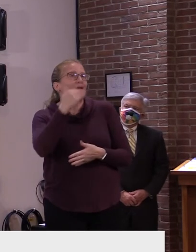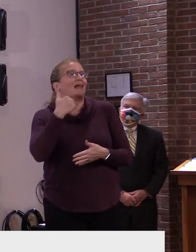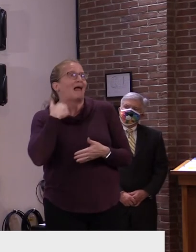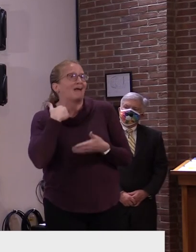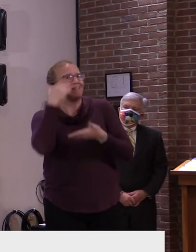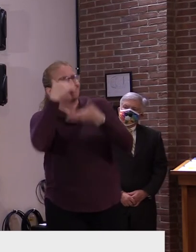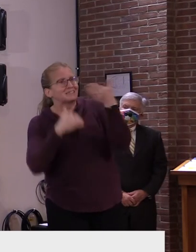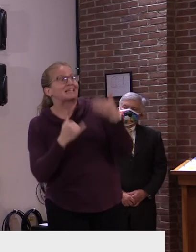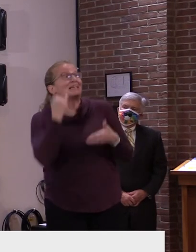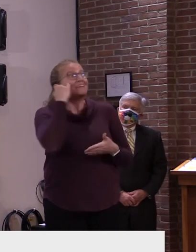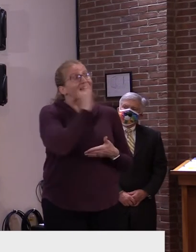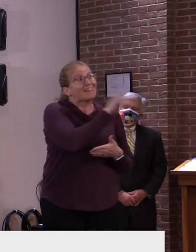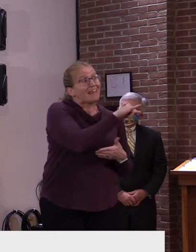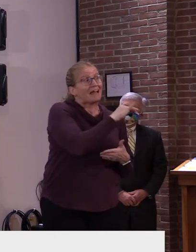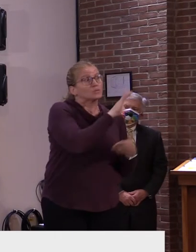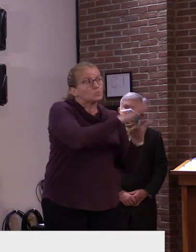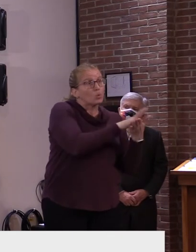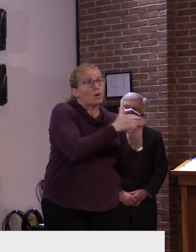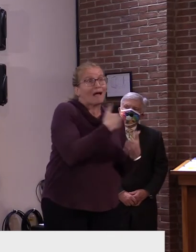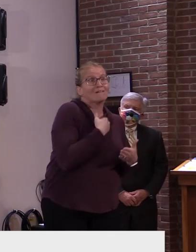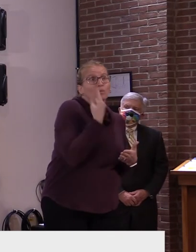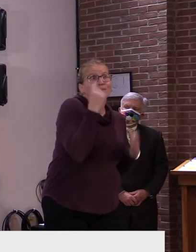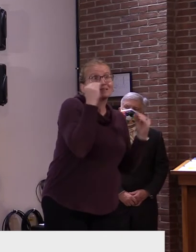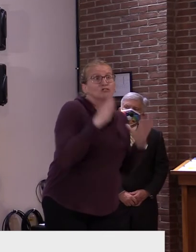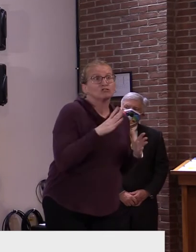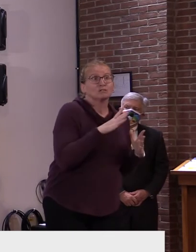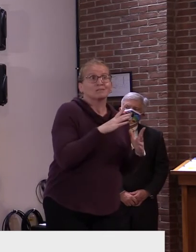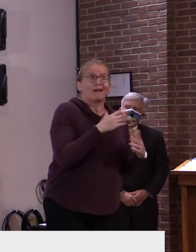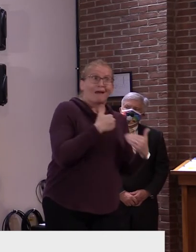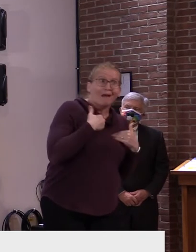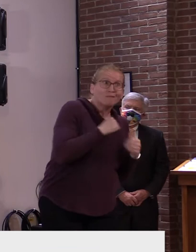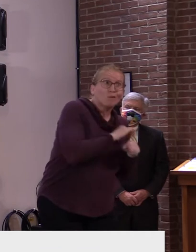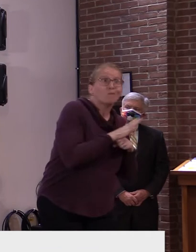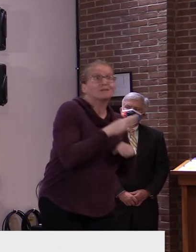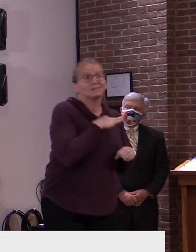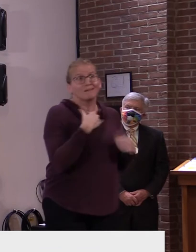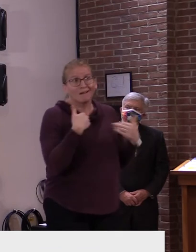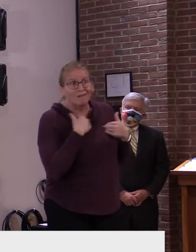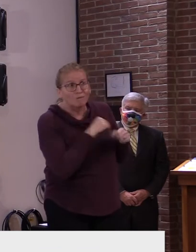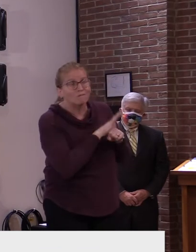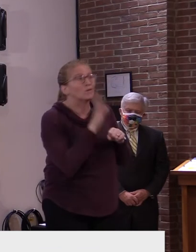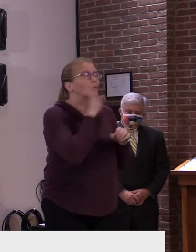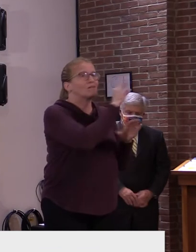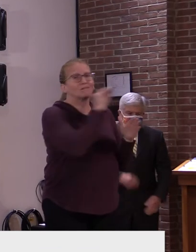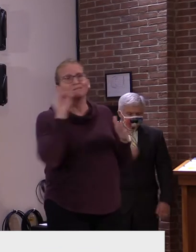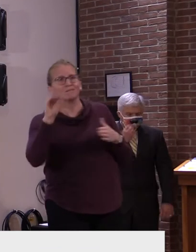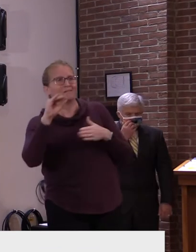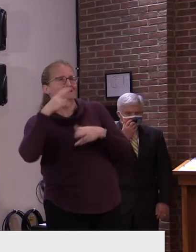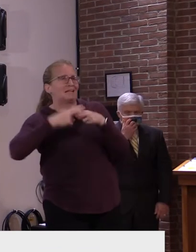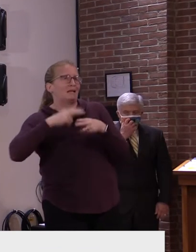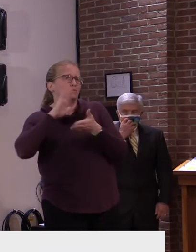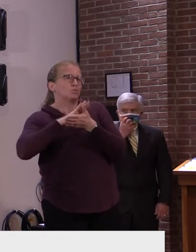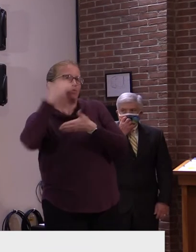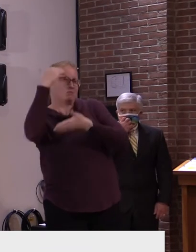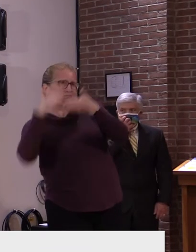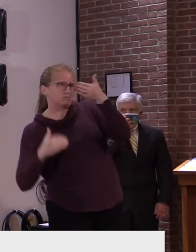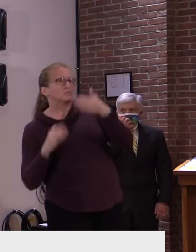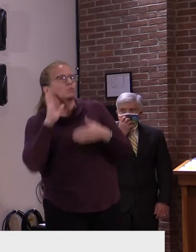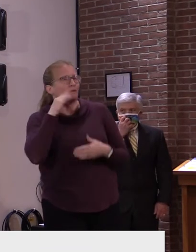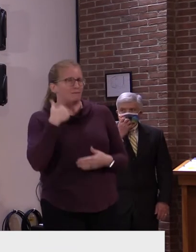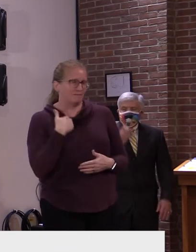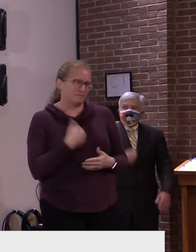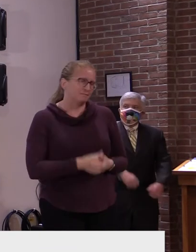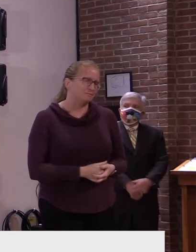infectious period this testing program again will help us find cases as early as